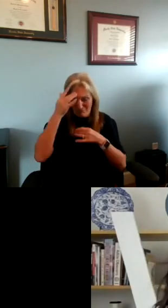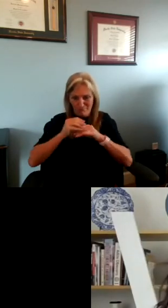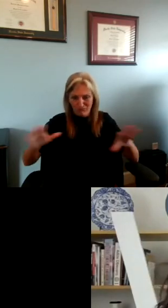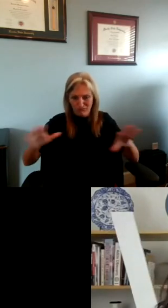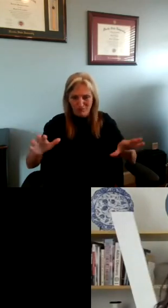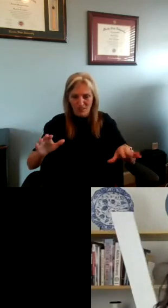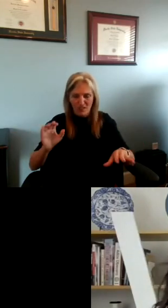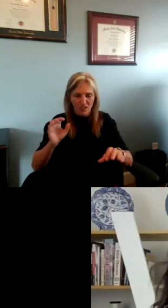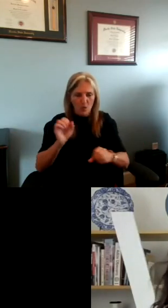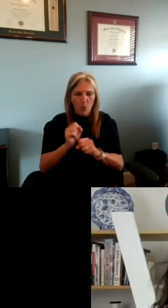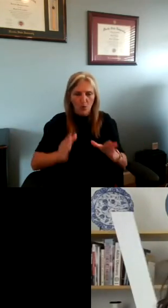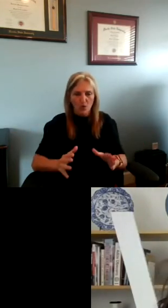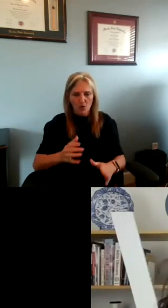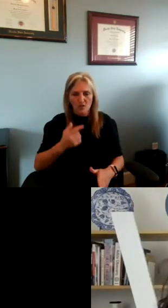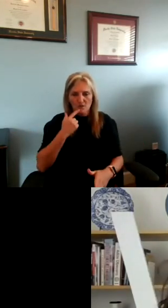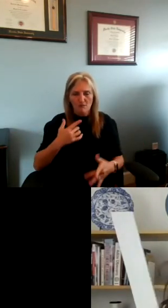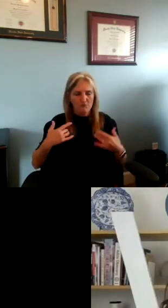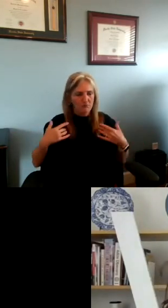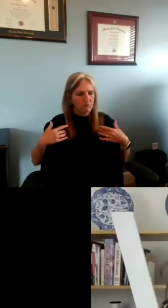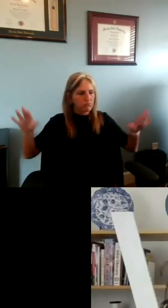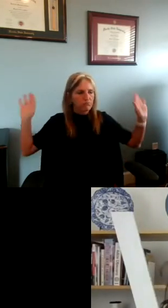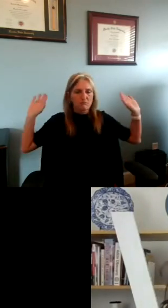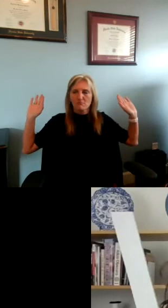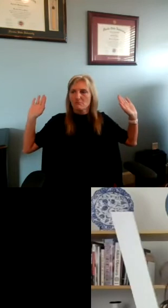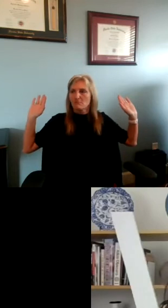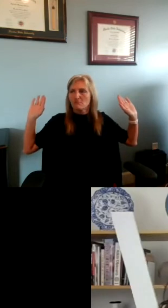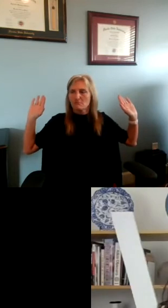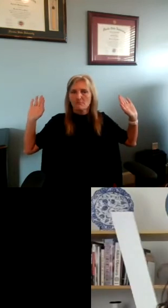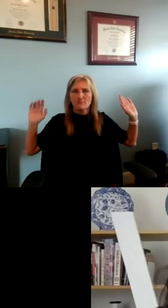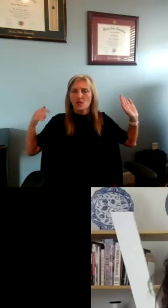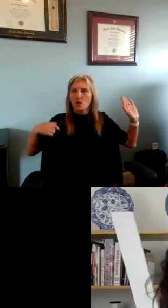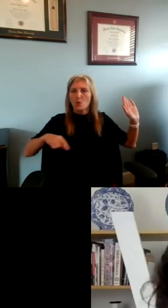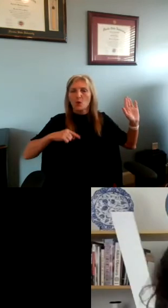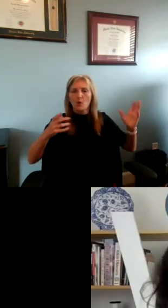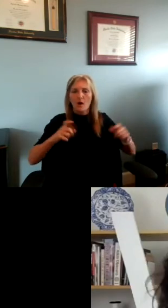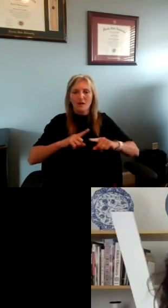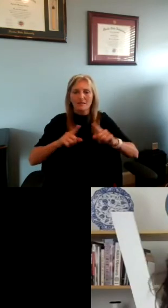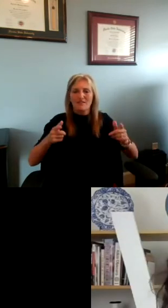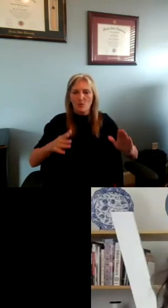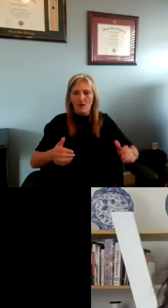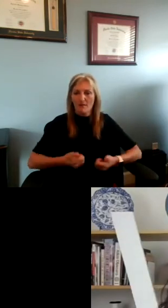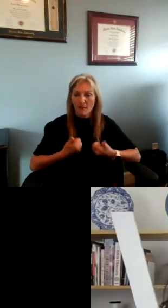saying, you know, we give up, we want a different way of life.